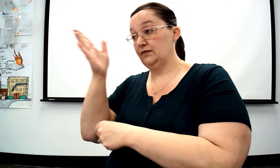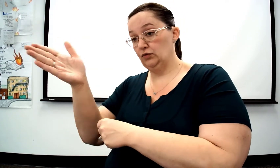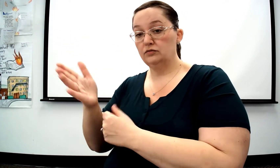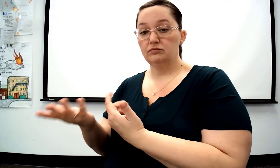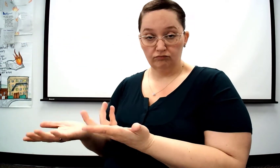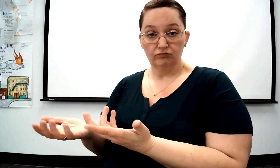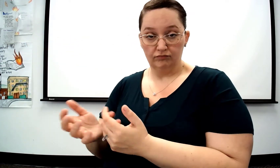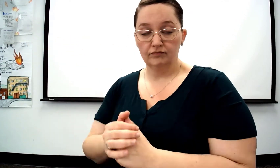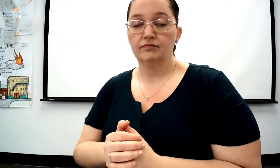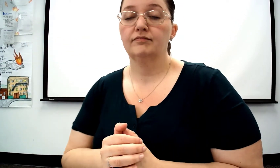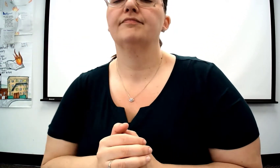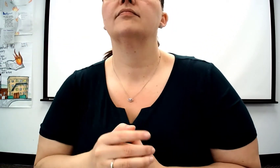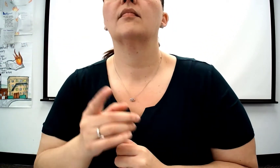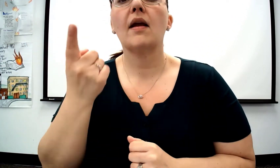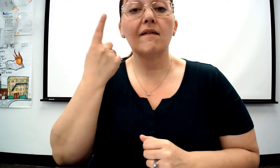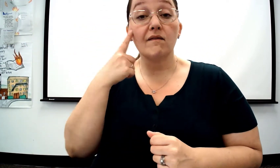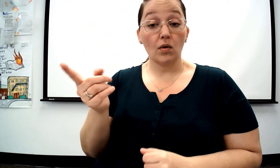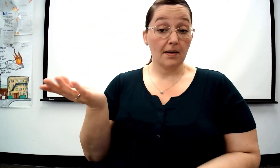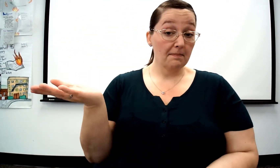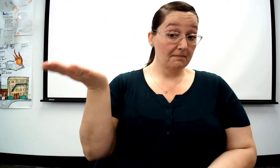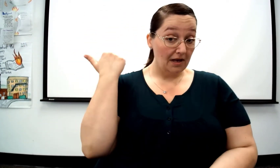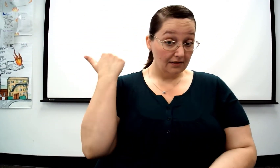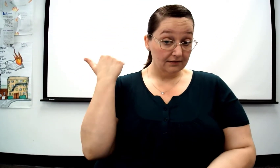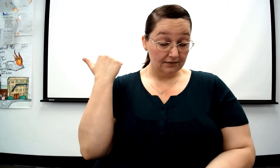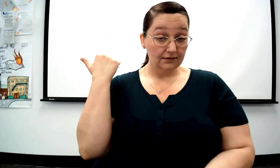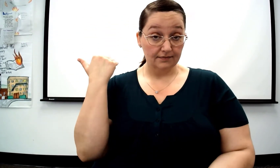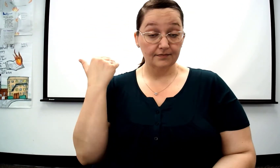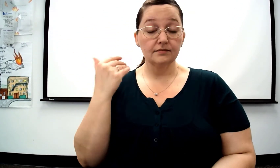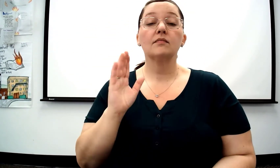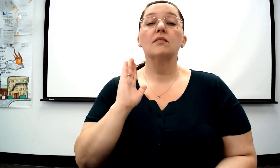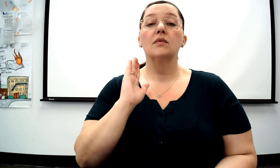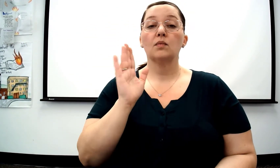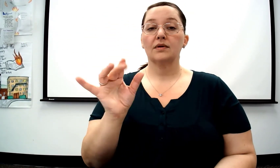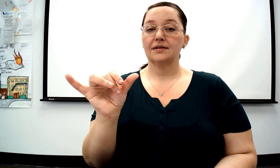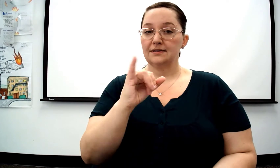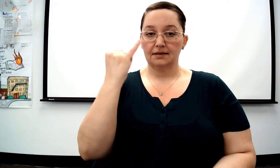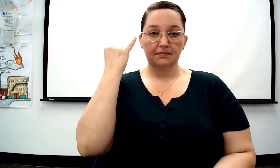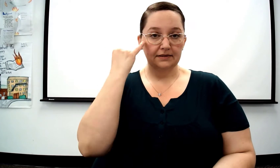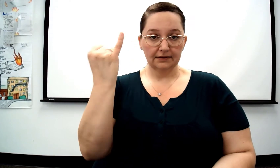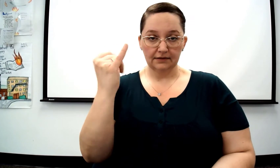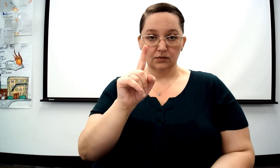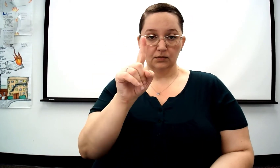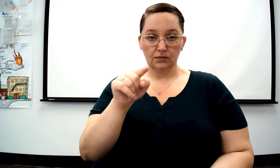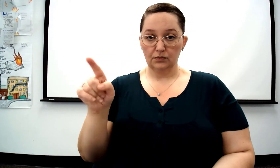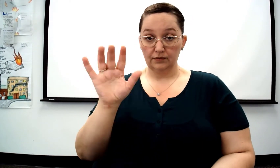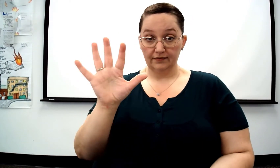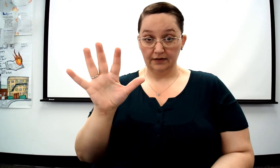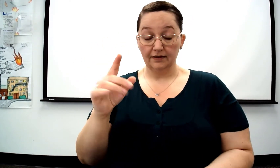number incorporation 6 through 9, or number, sign,